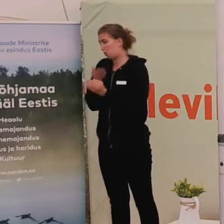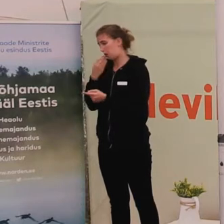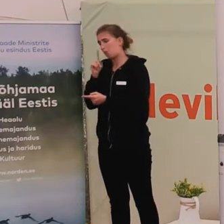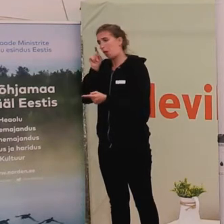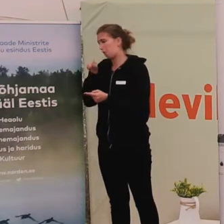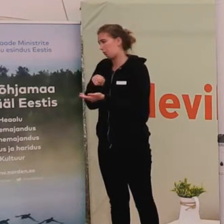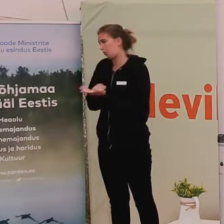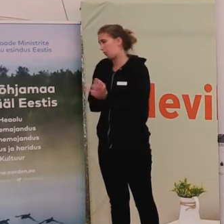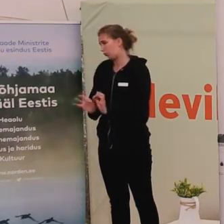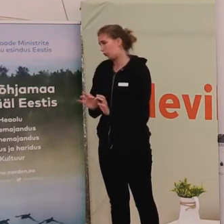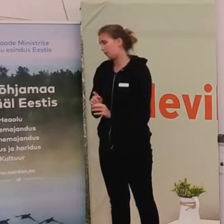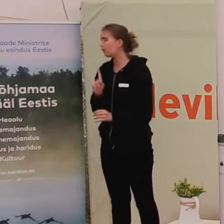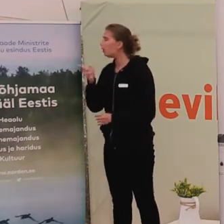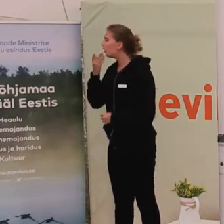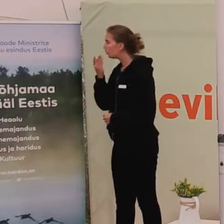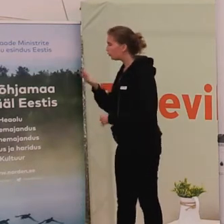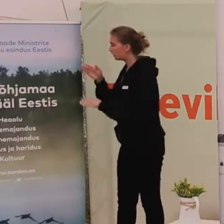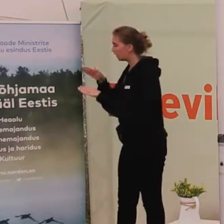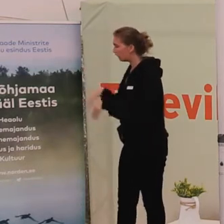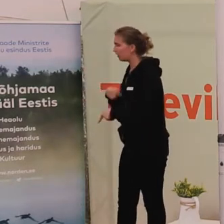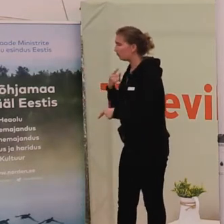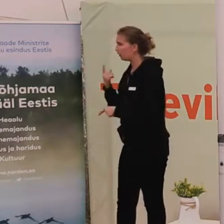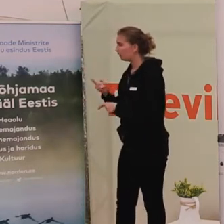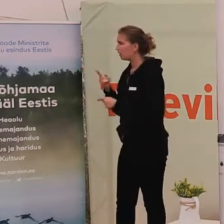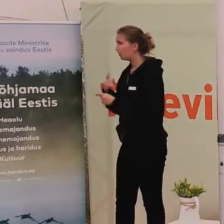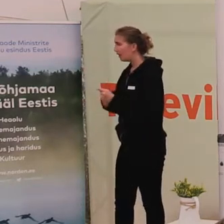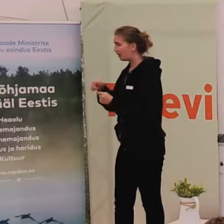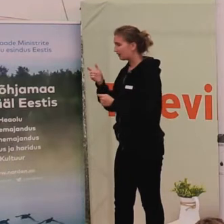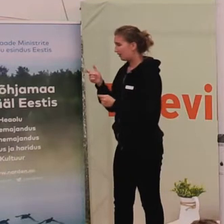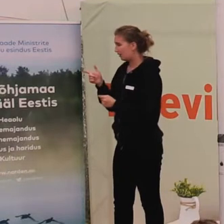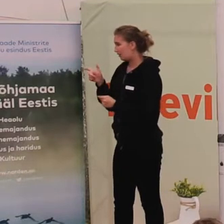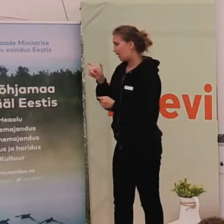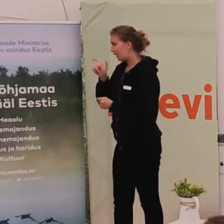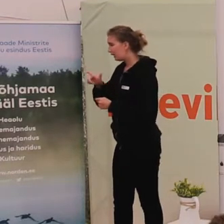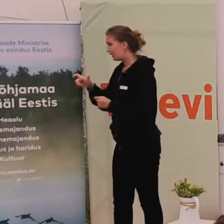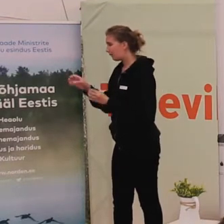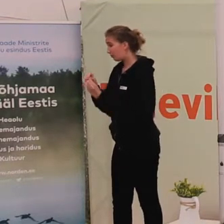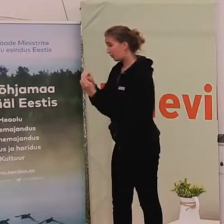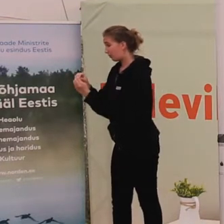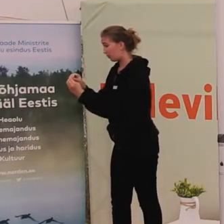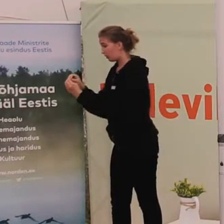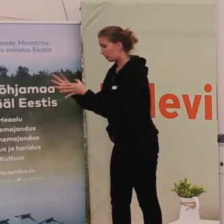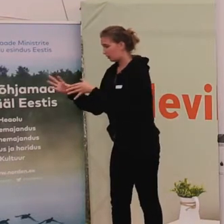ask, does it assume a stable population, no growth?